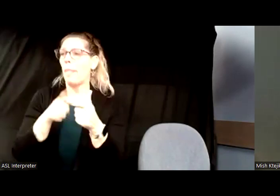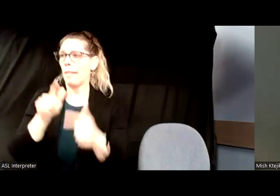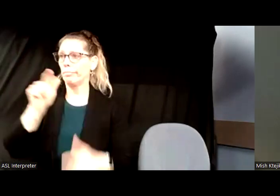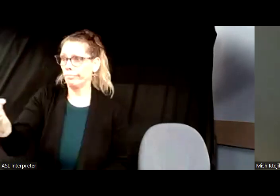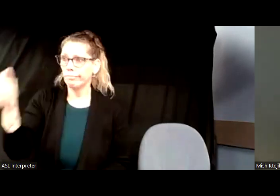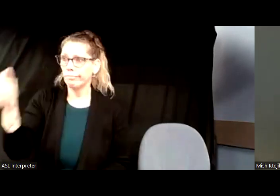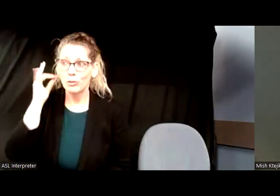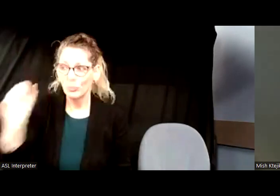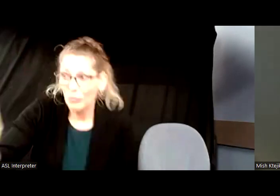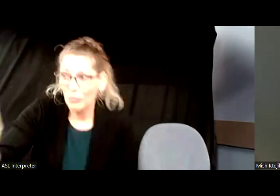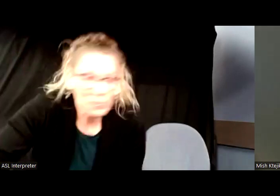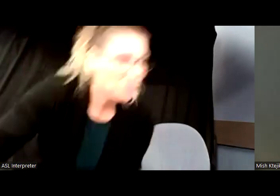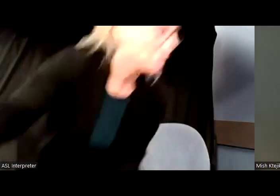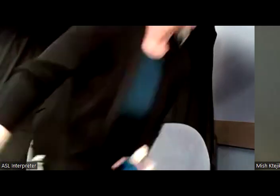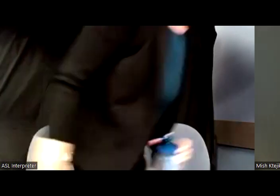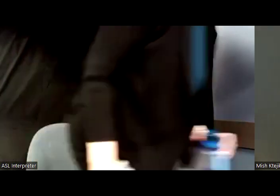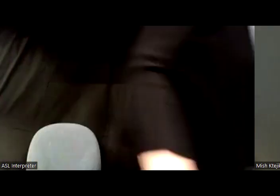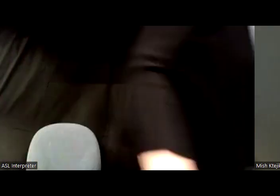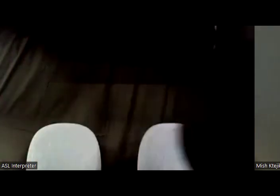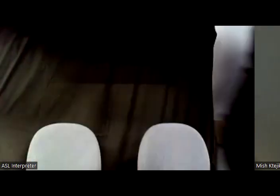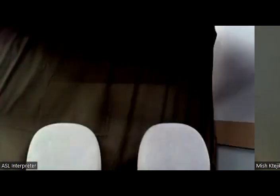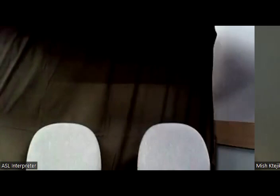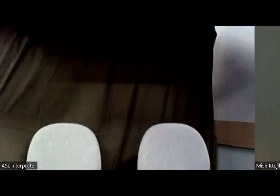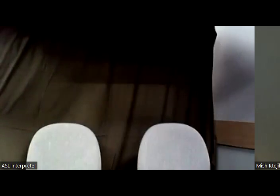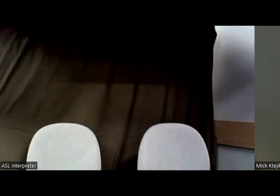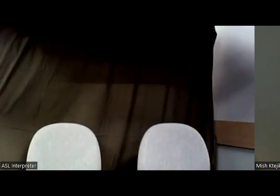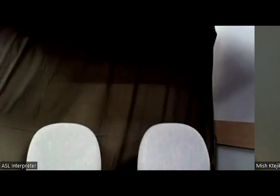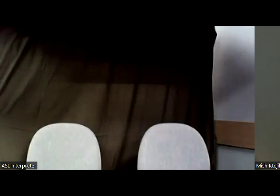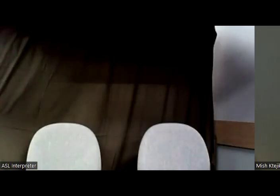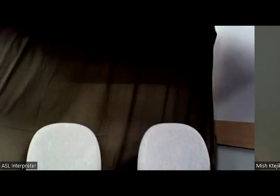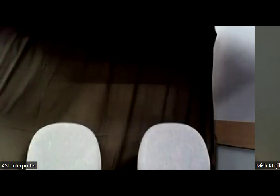Yeah, we're gonna rotate interpreters and then Mitch, you'll be on.